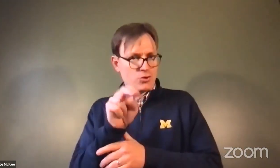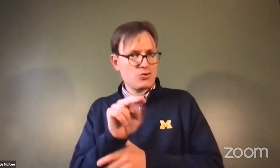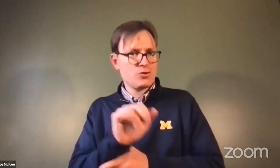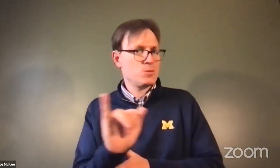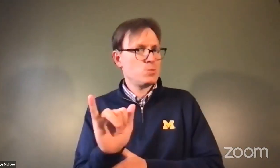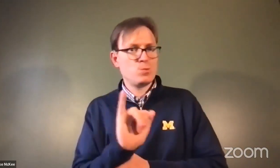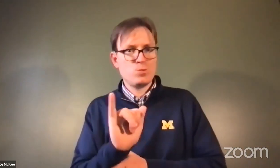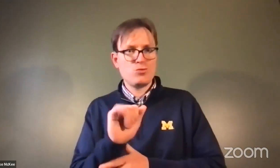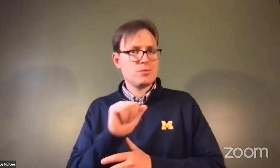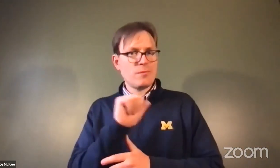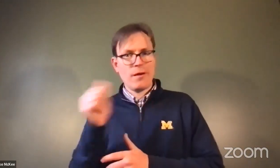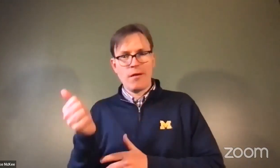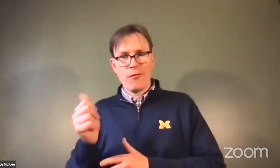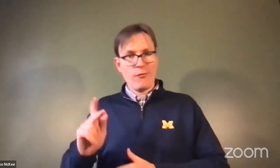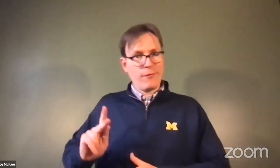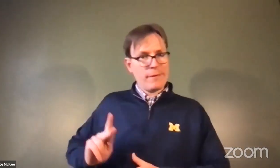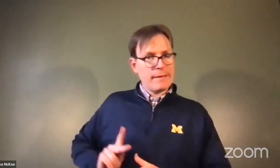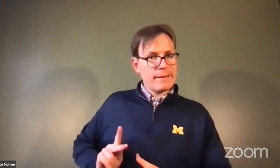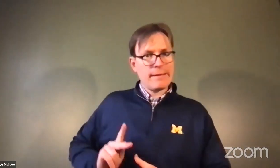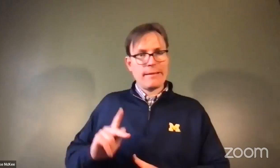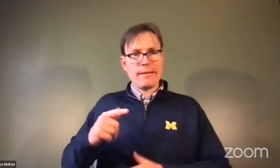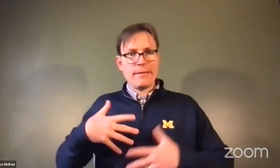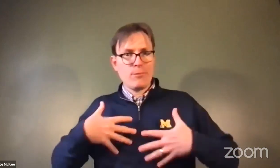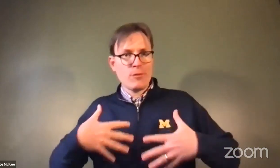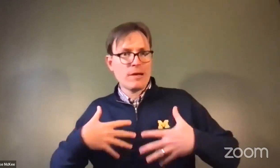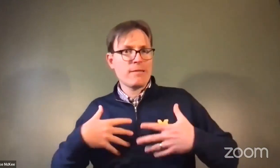pumping. So the heart, just like any other organ,